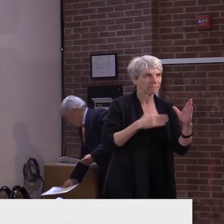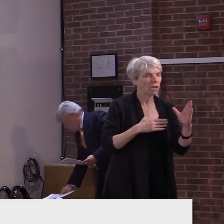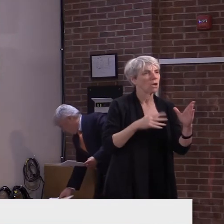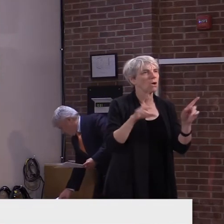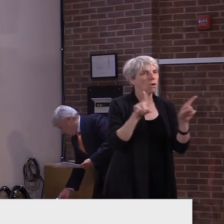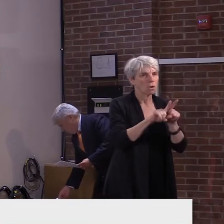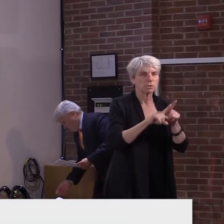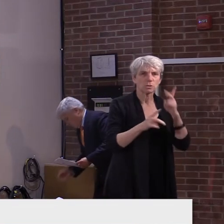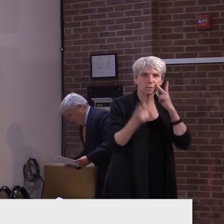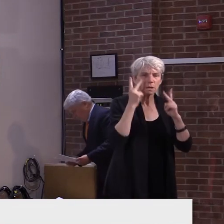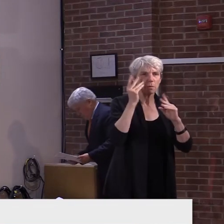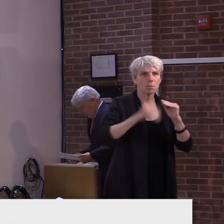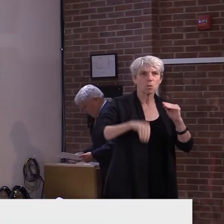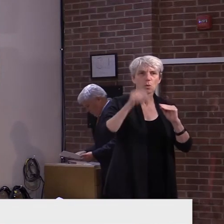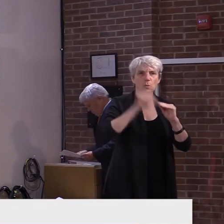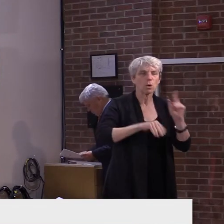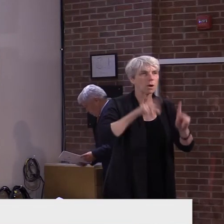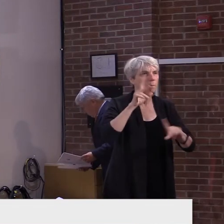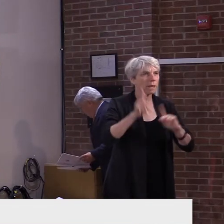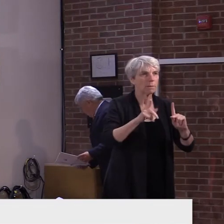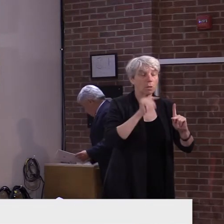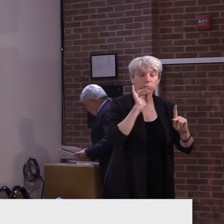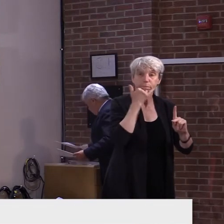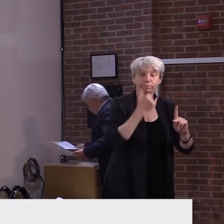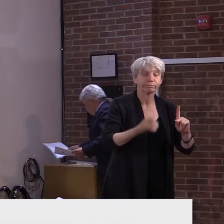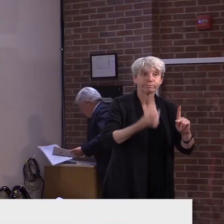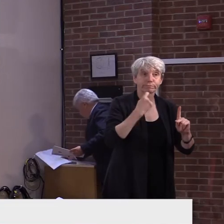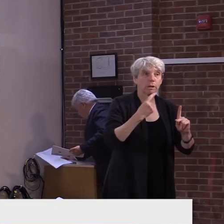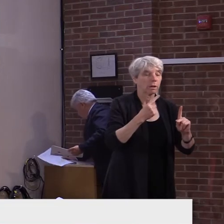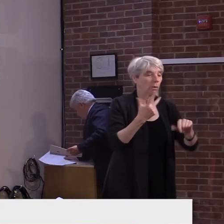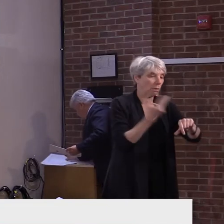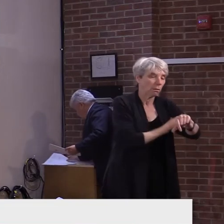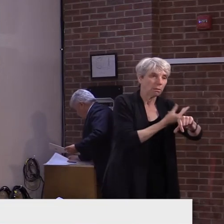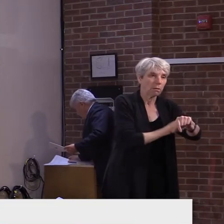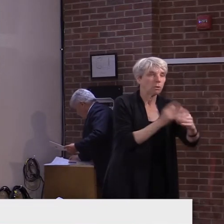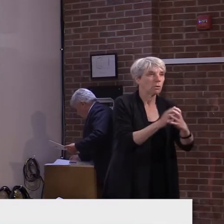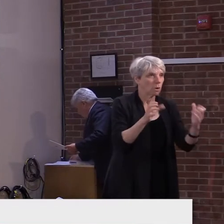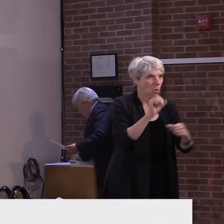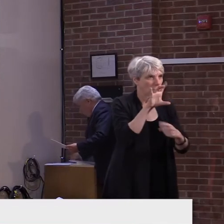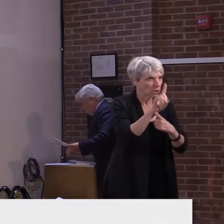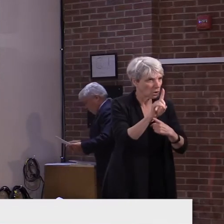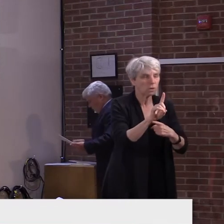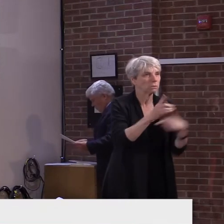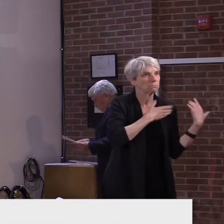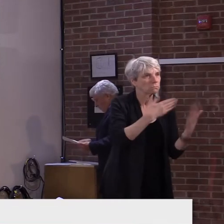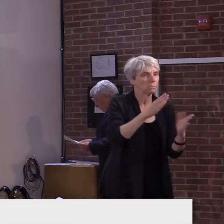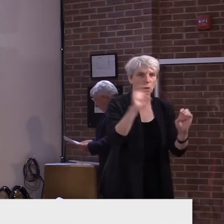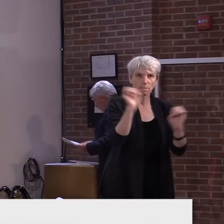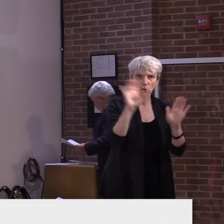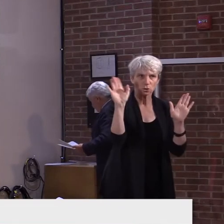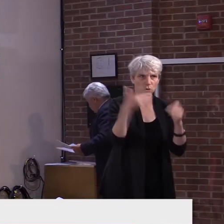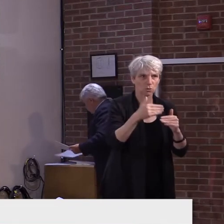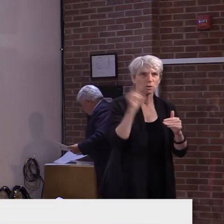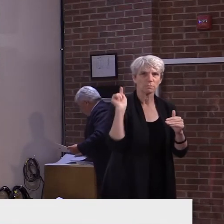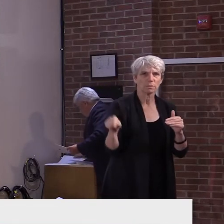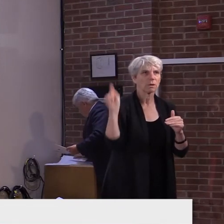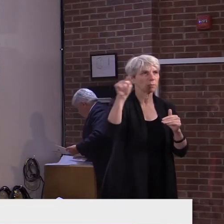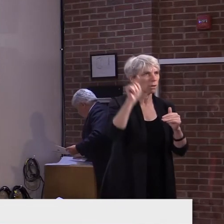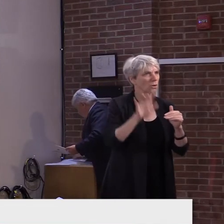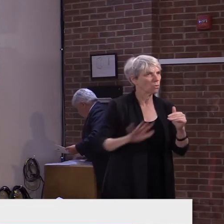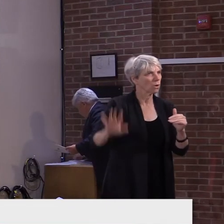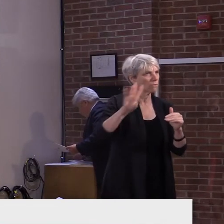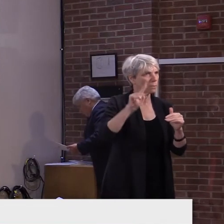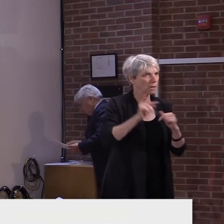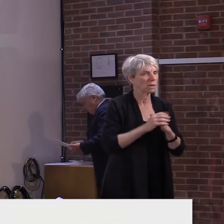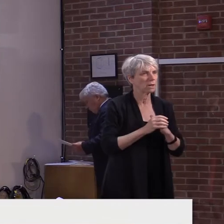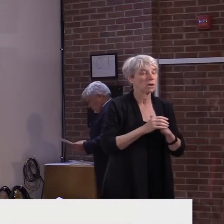opioid overdose-related emergency department visits throughout Vermont. While we, of course, want to see the number of overdoses